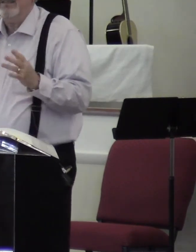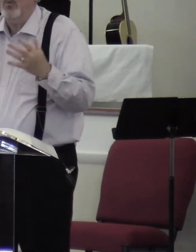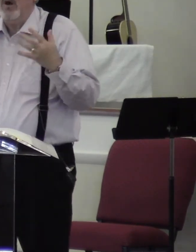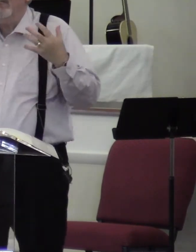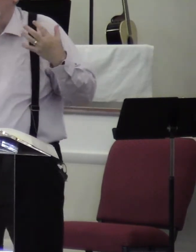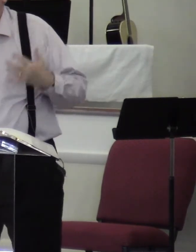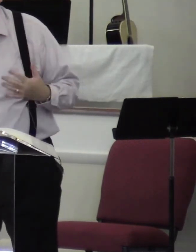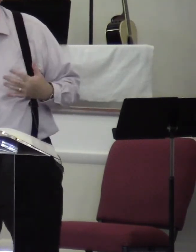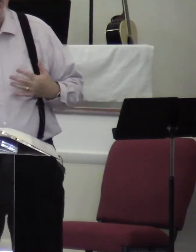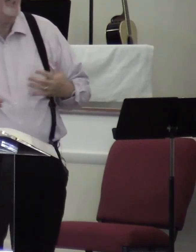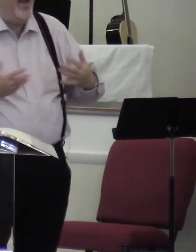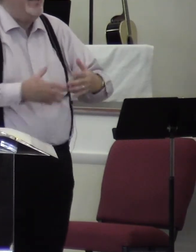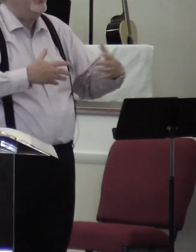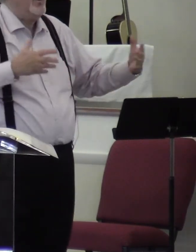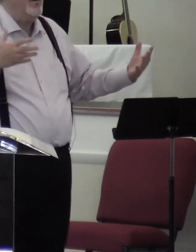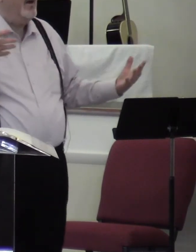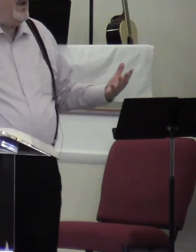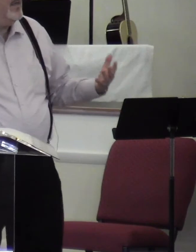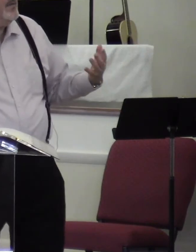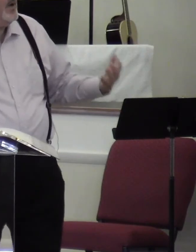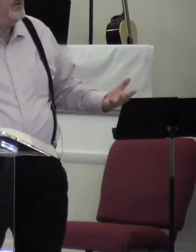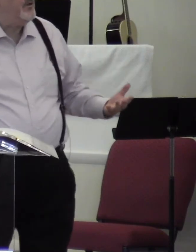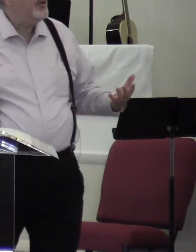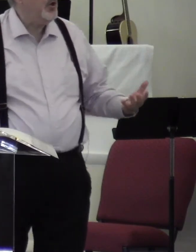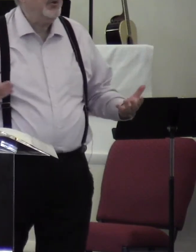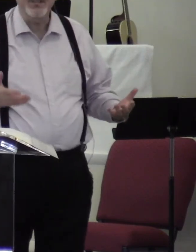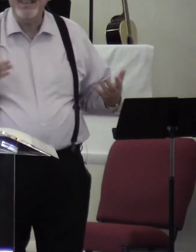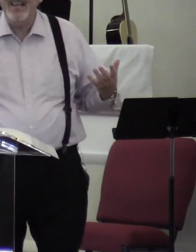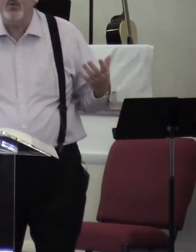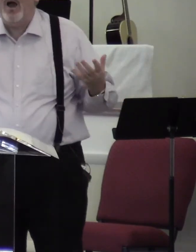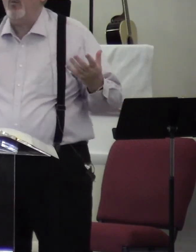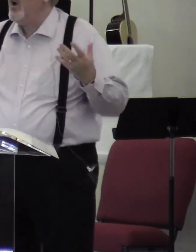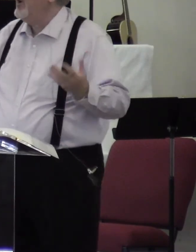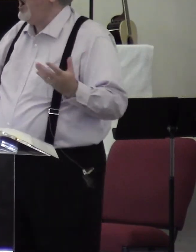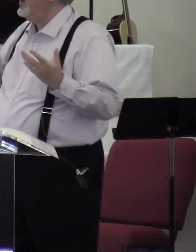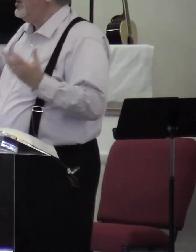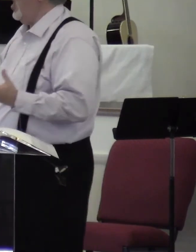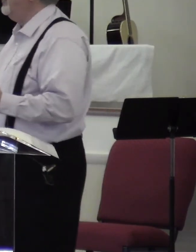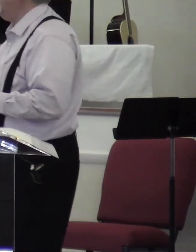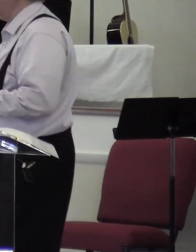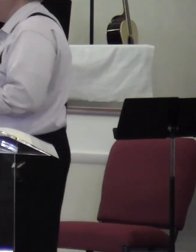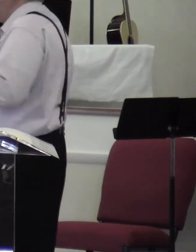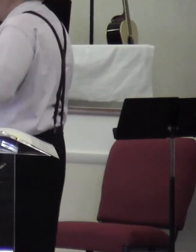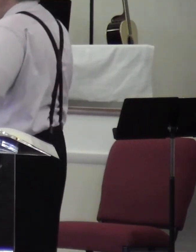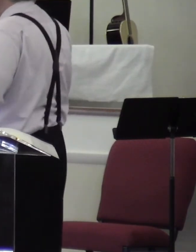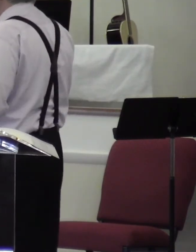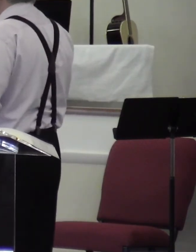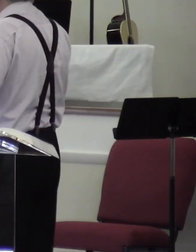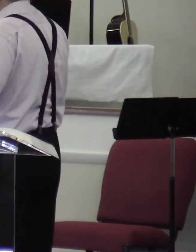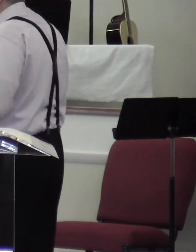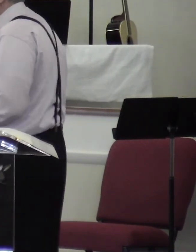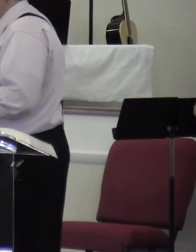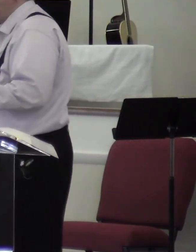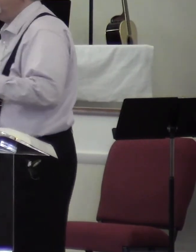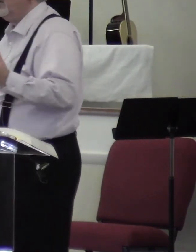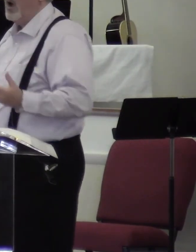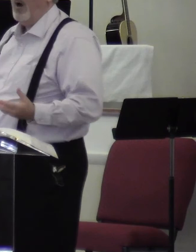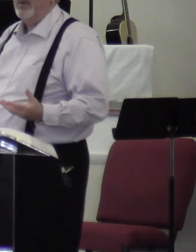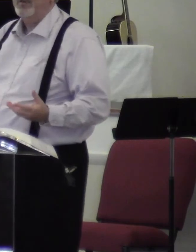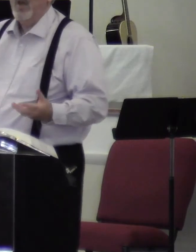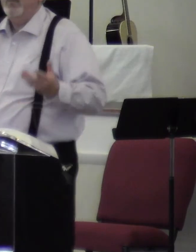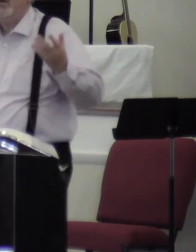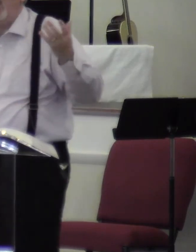And that's where most of us are. That's where the most of the church is. That's why we're not accomplishing what God has called us